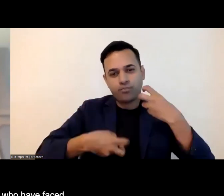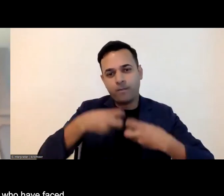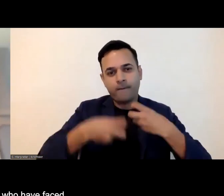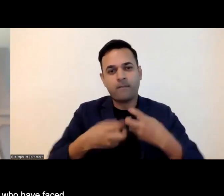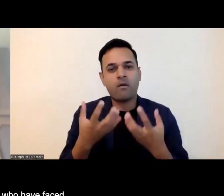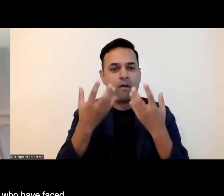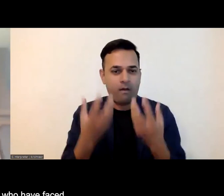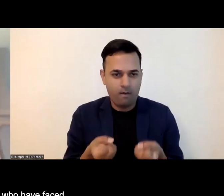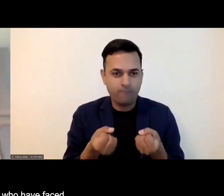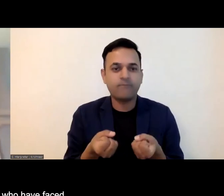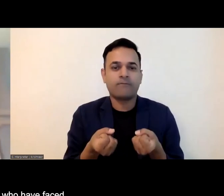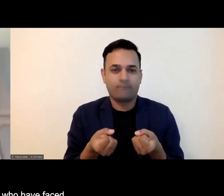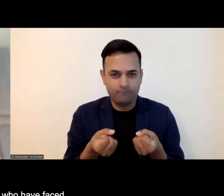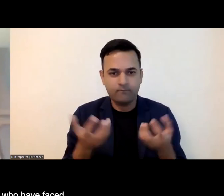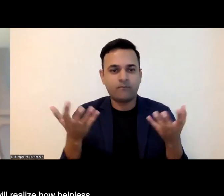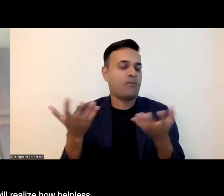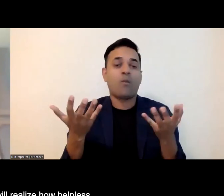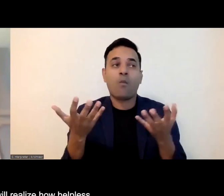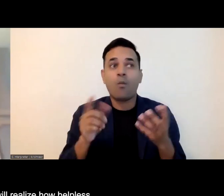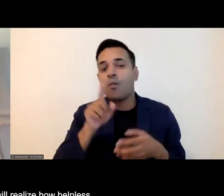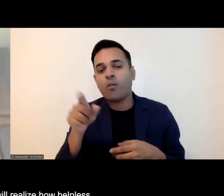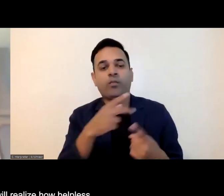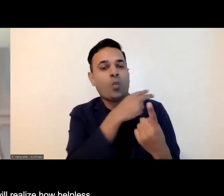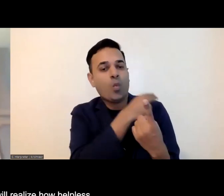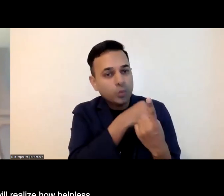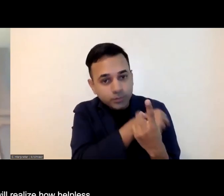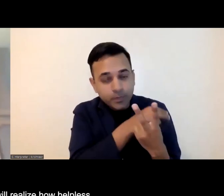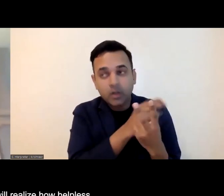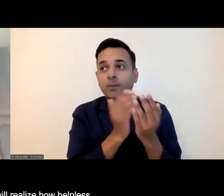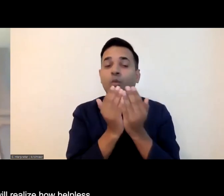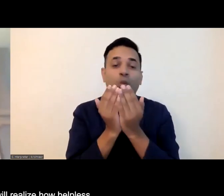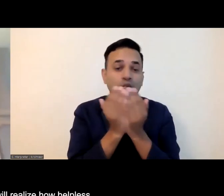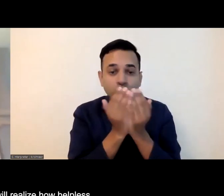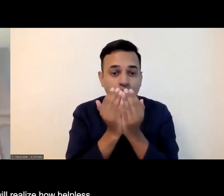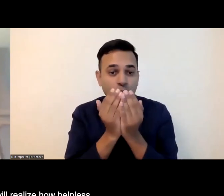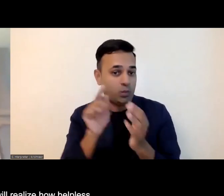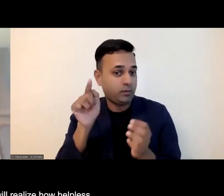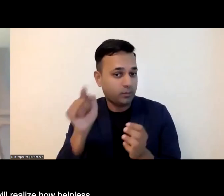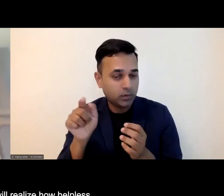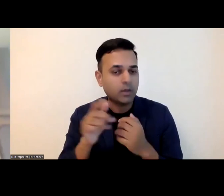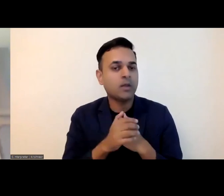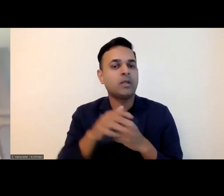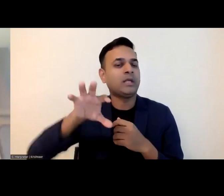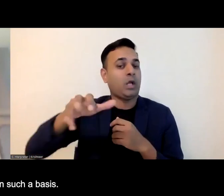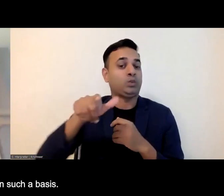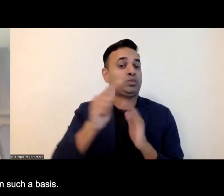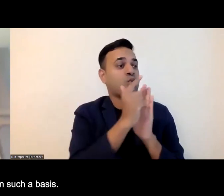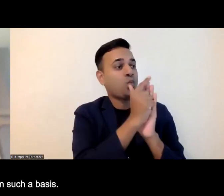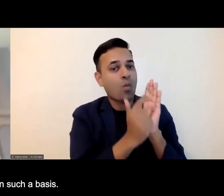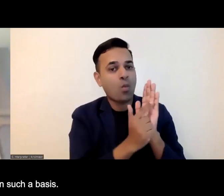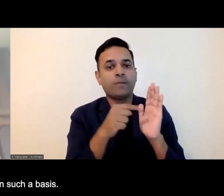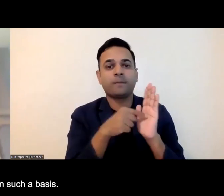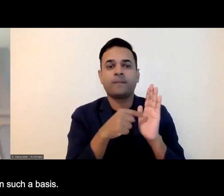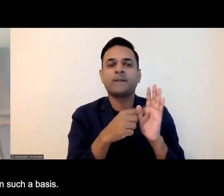Only those who have faced such a situation will realize how helpless